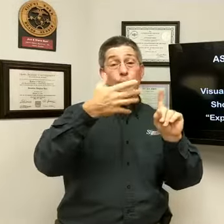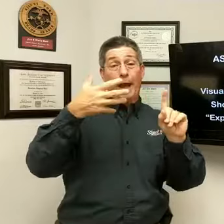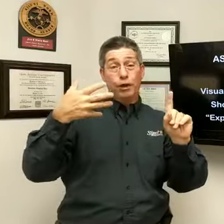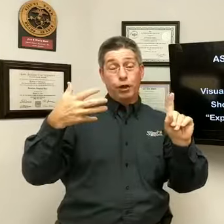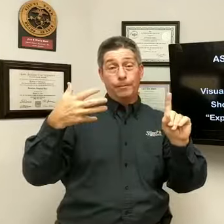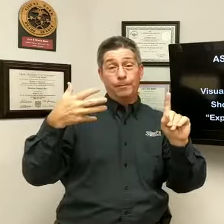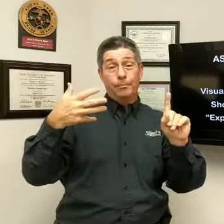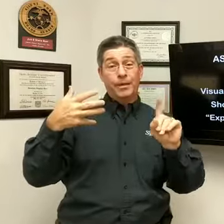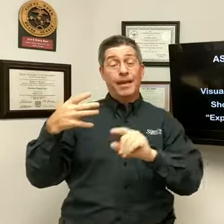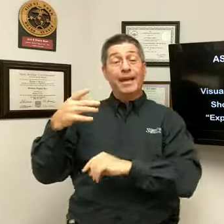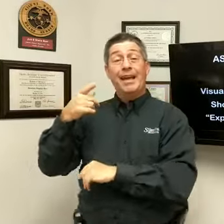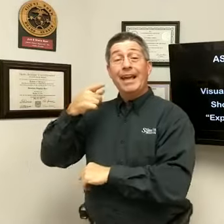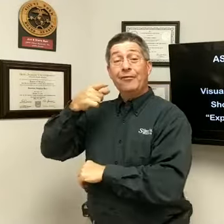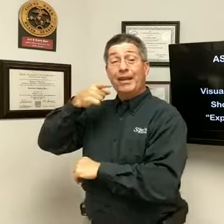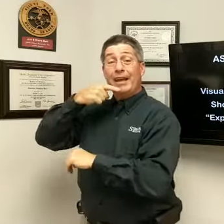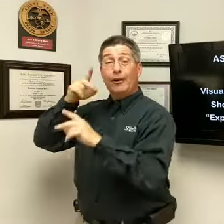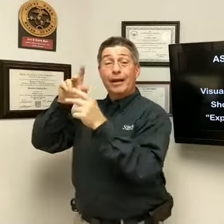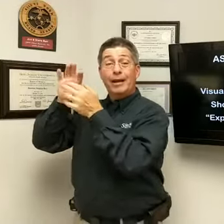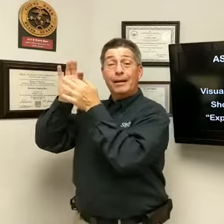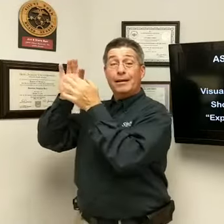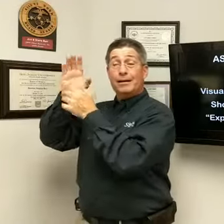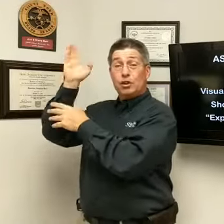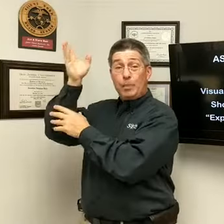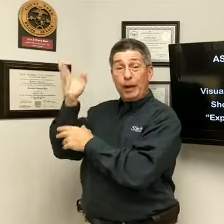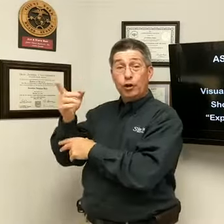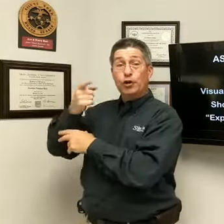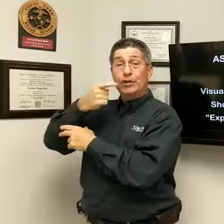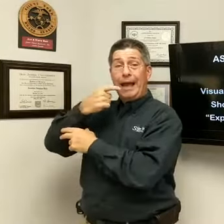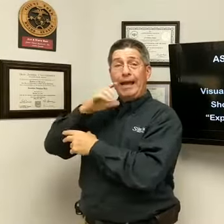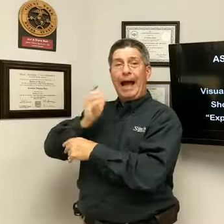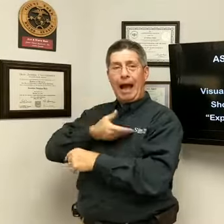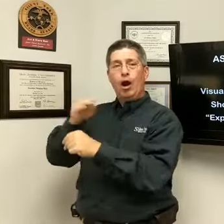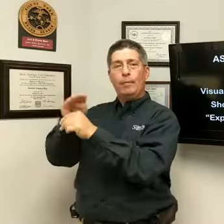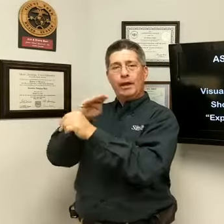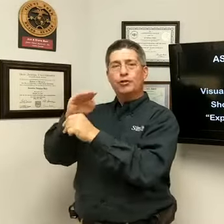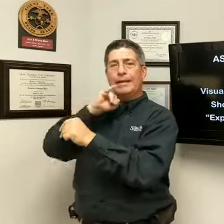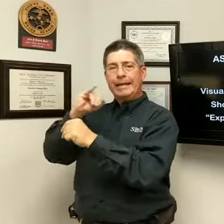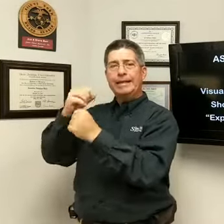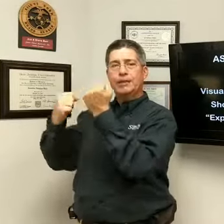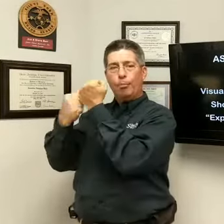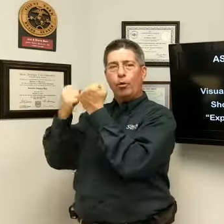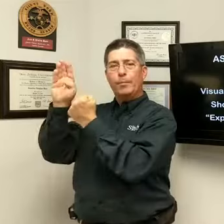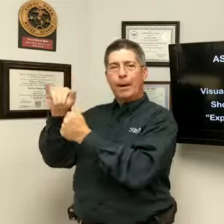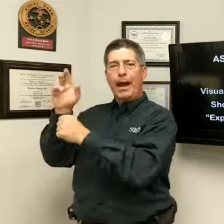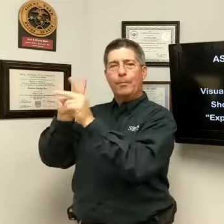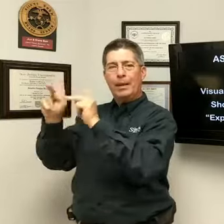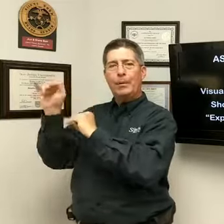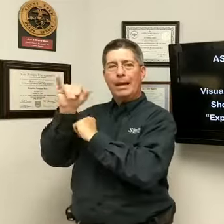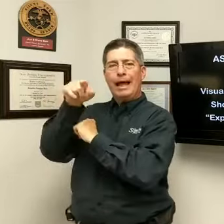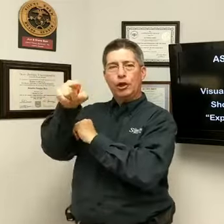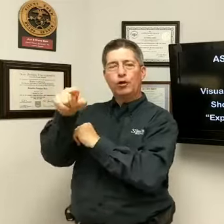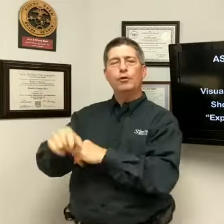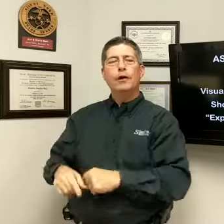expansion. If the hearing speaker said, our ministry is supported by people like you,